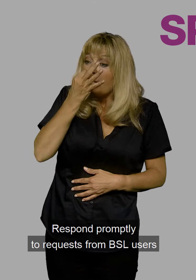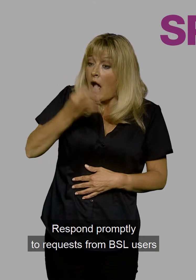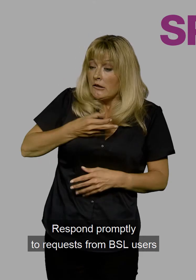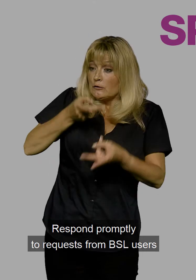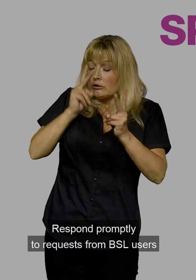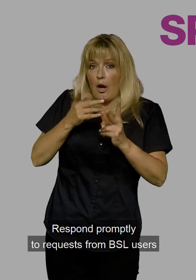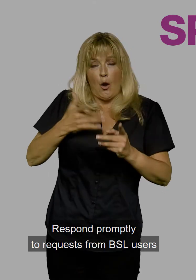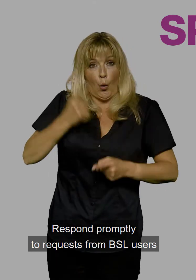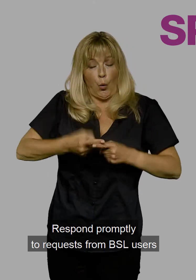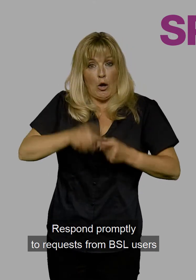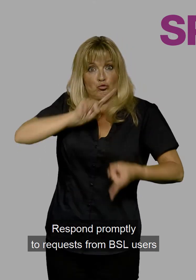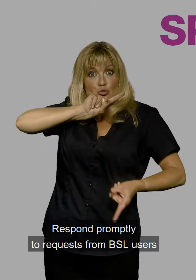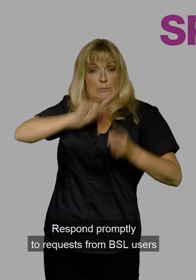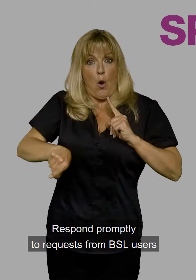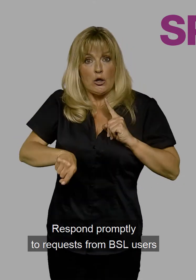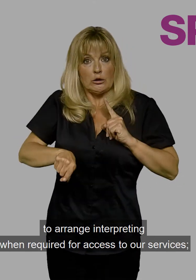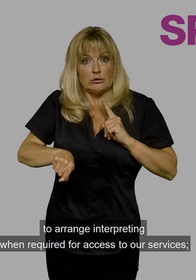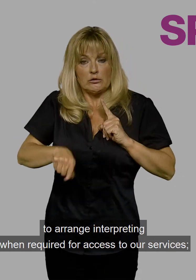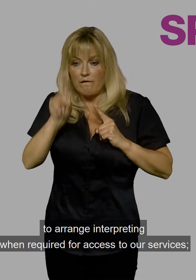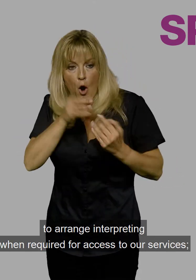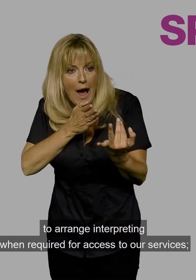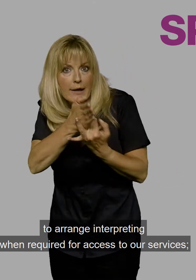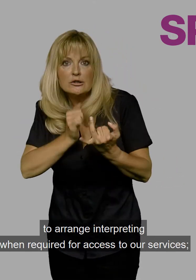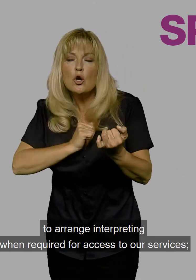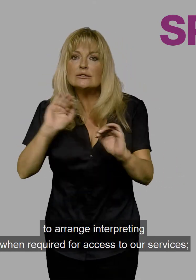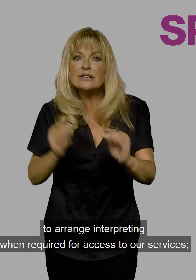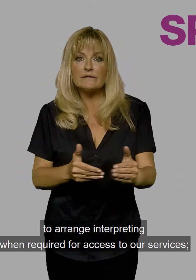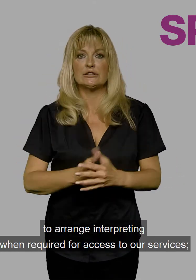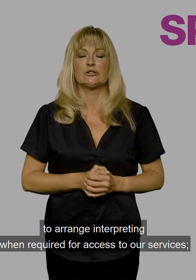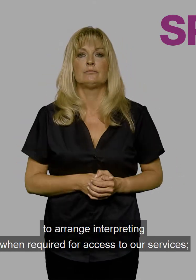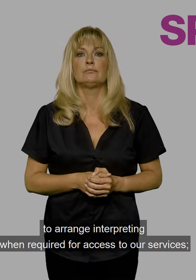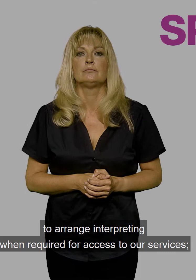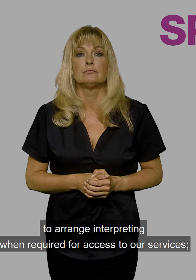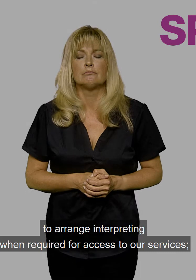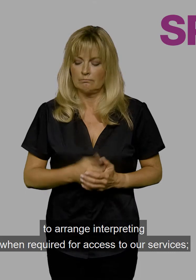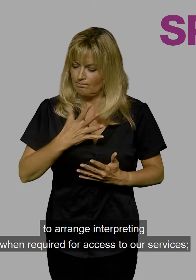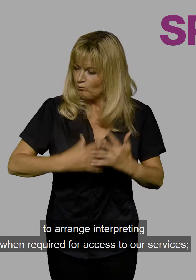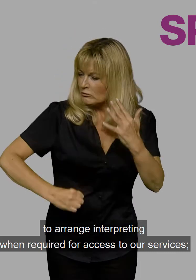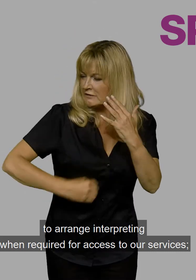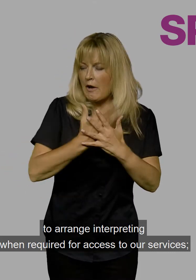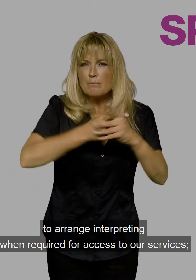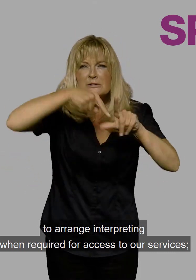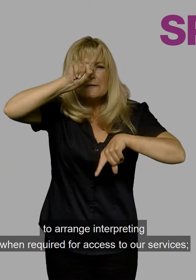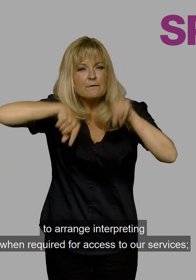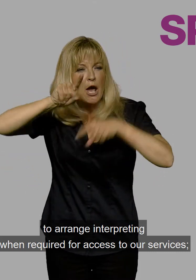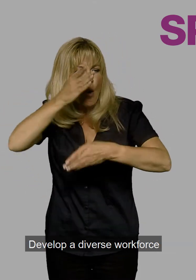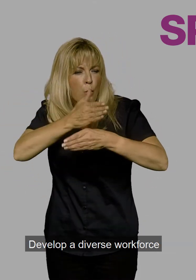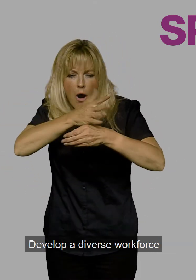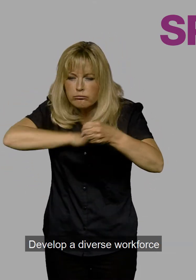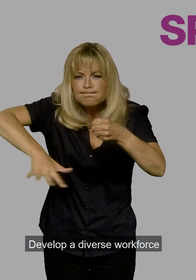to requests from BSL users to arrange interpreting, when required, for access to our services. Develop a